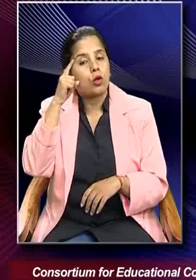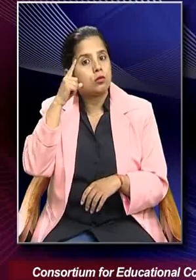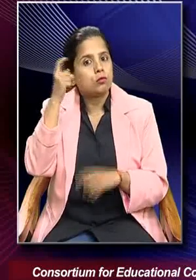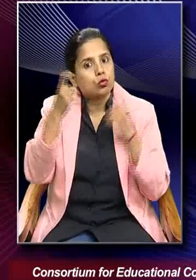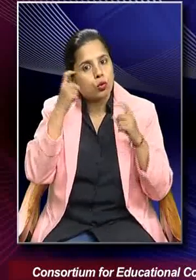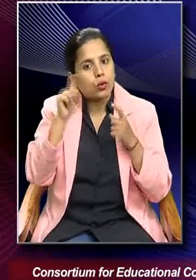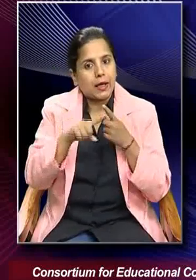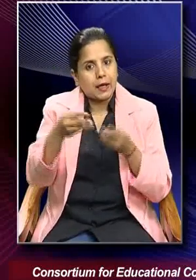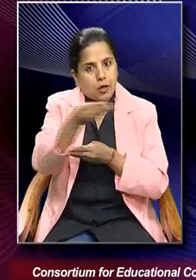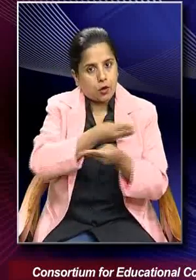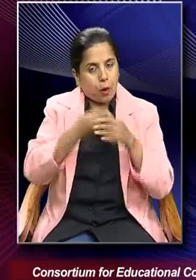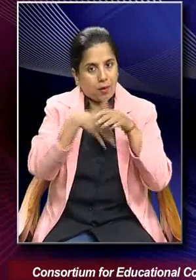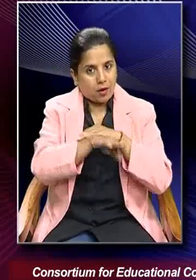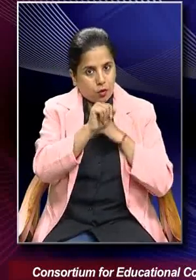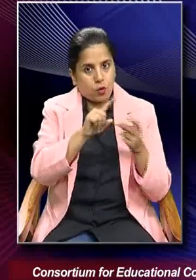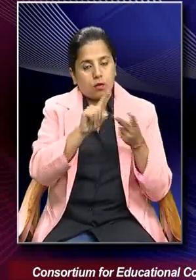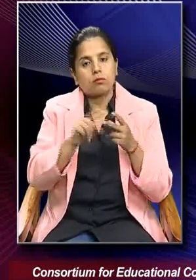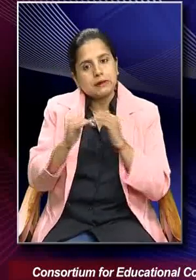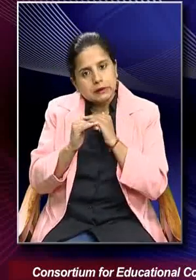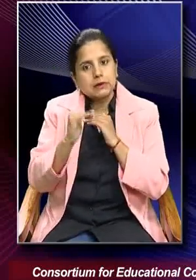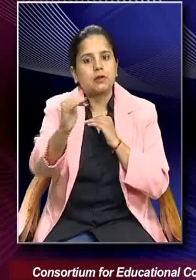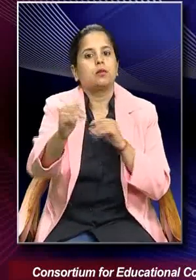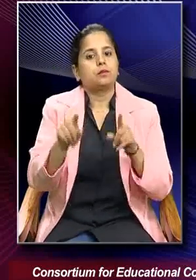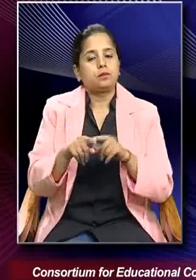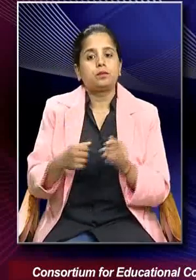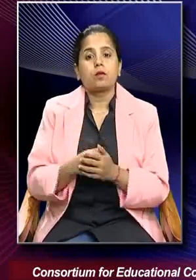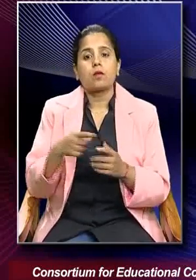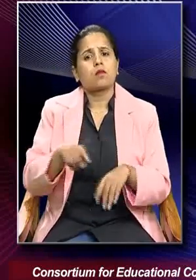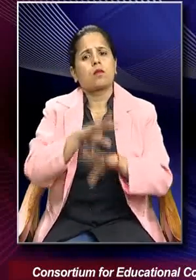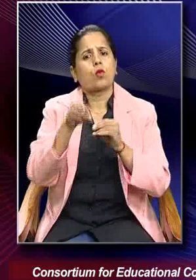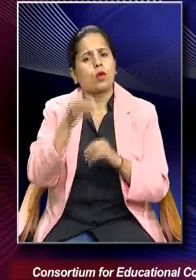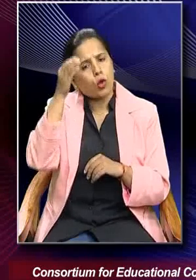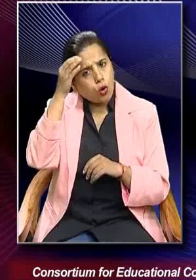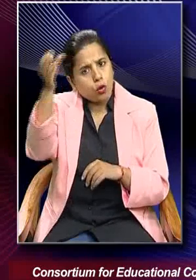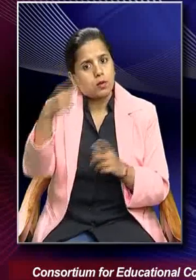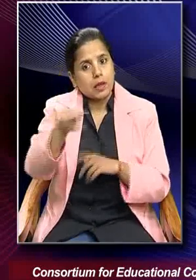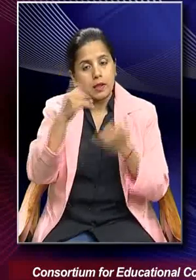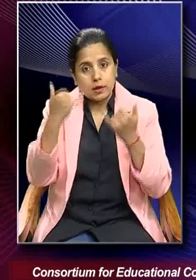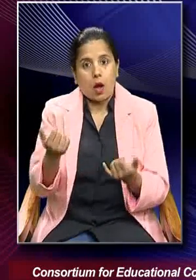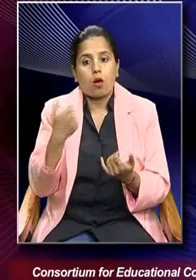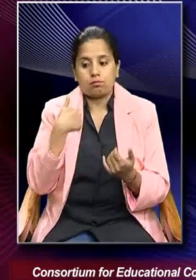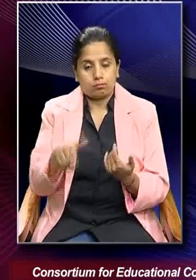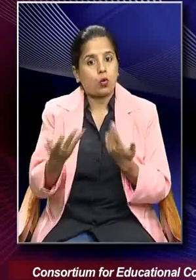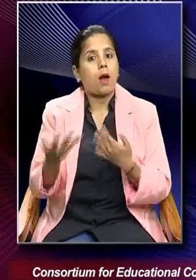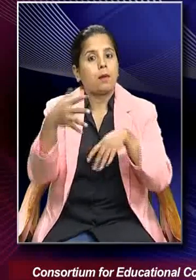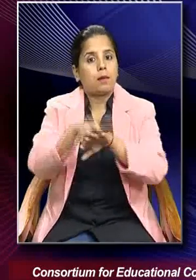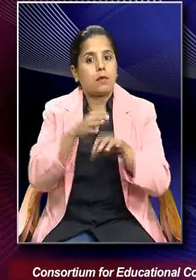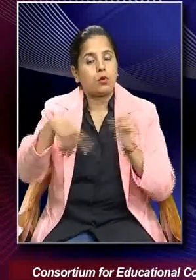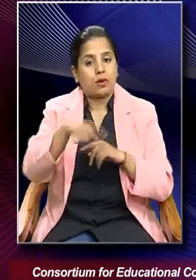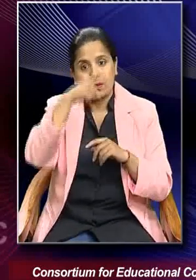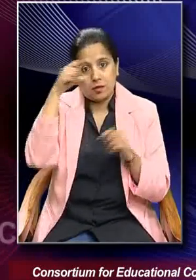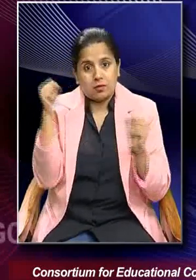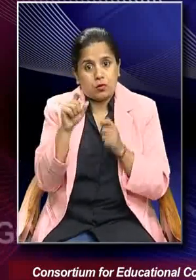economics as well as sustainability. So the same concepts we are going to now apply on climate